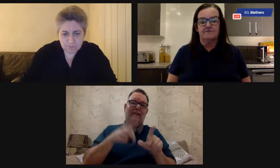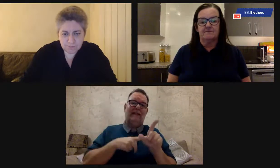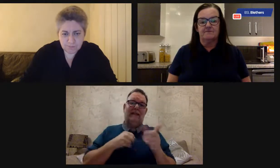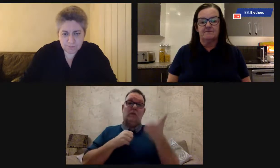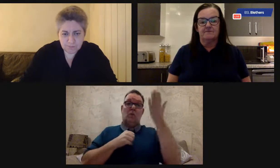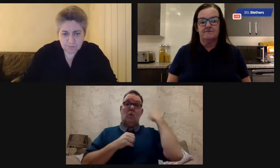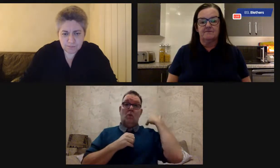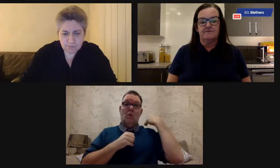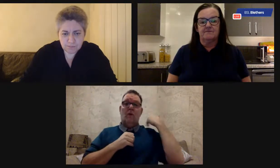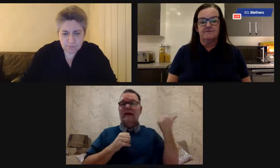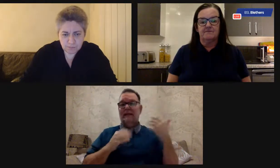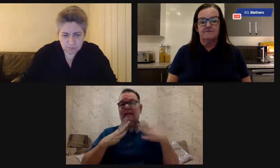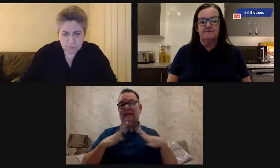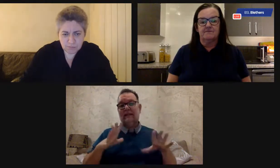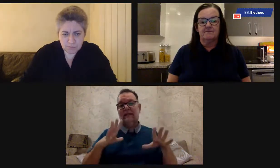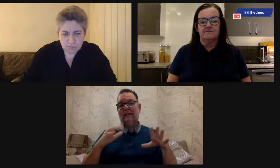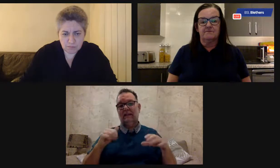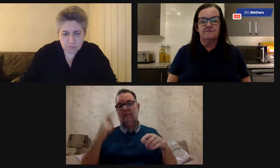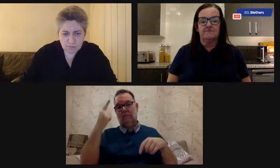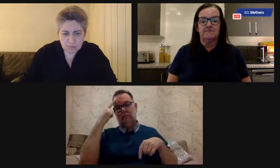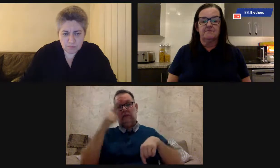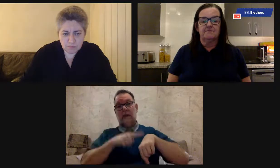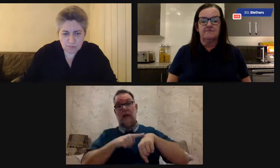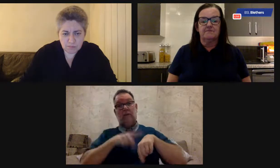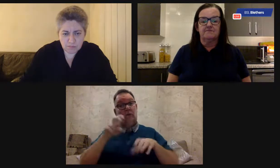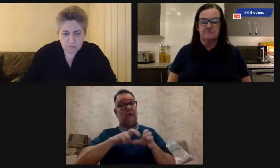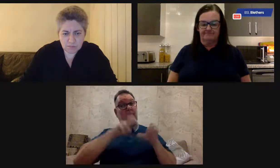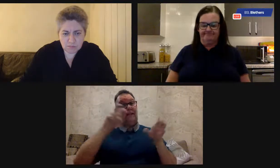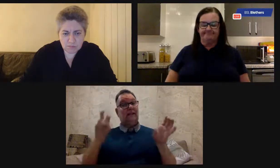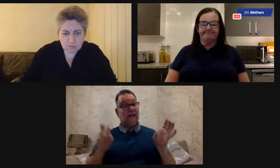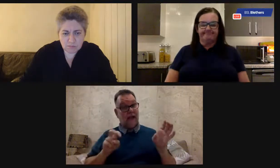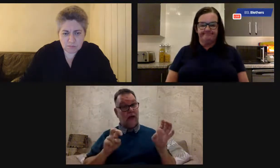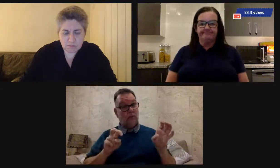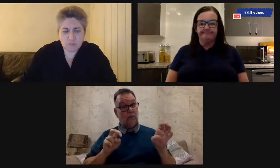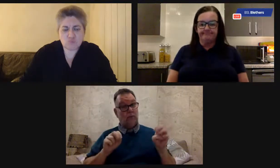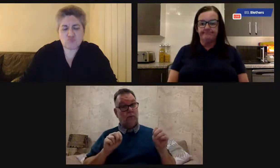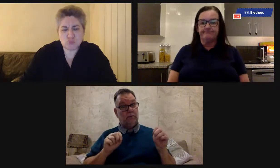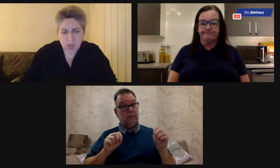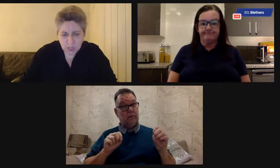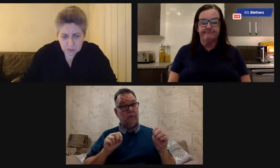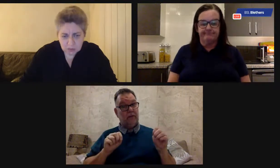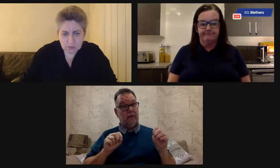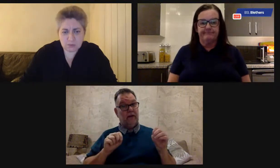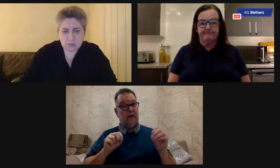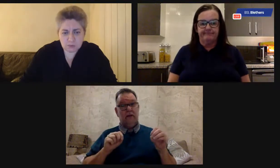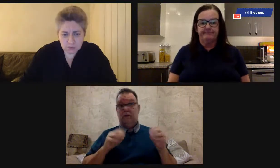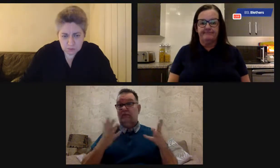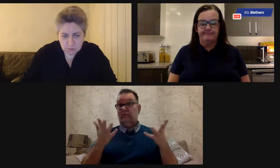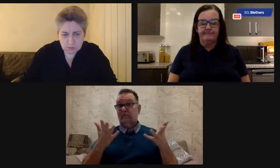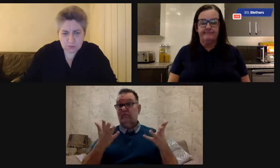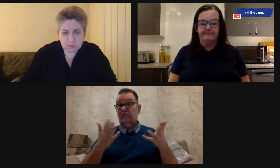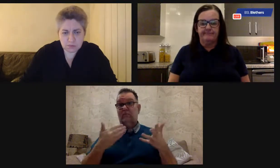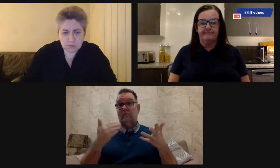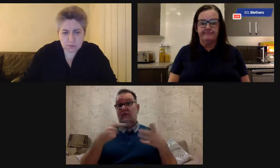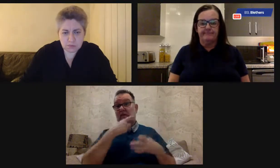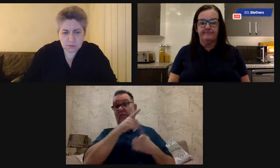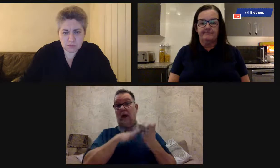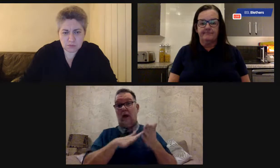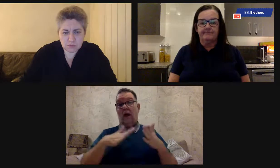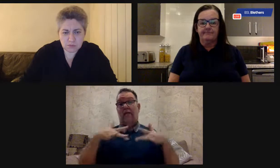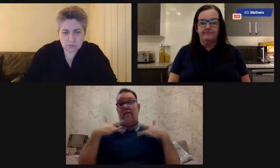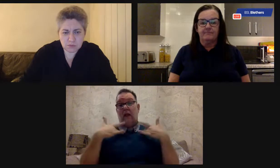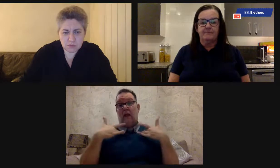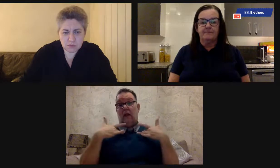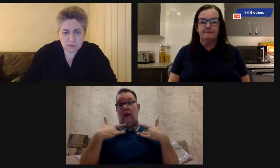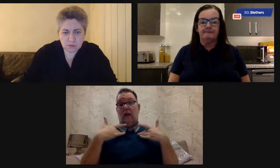obviously lots of things. And but sadly, 2 years ago, he decided to step down